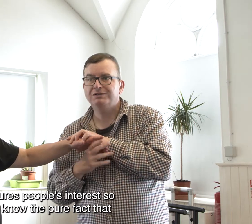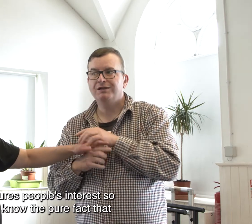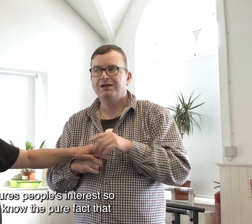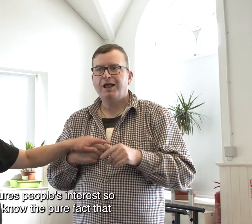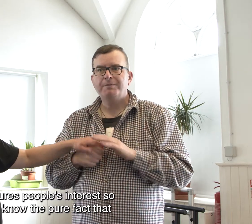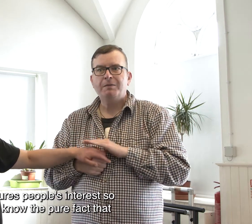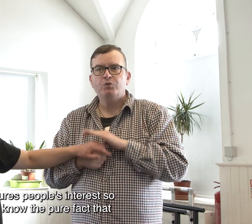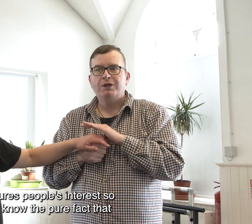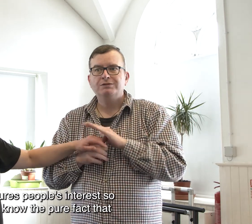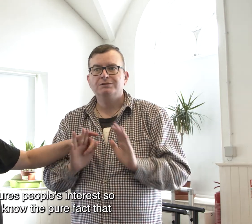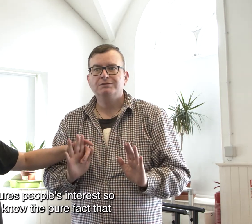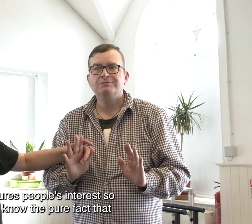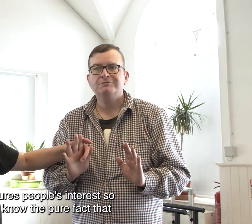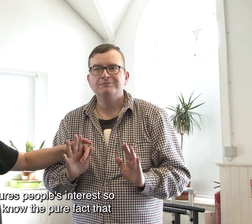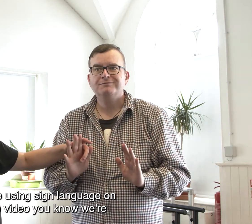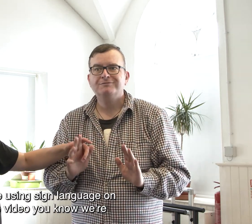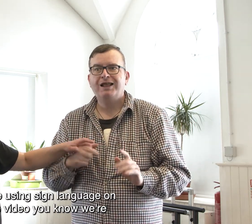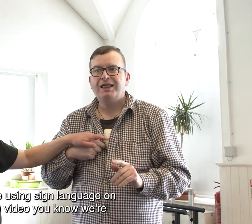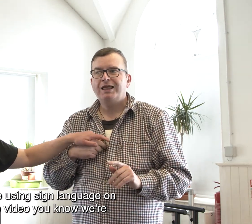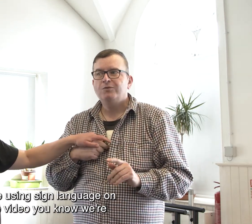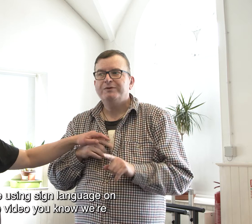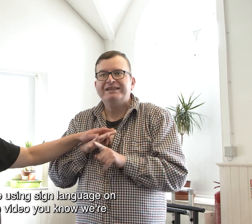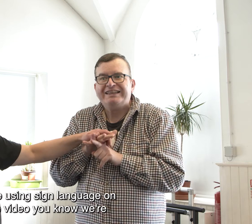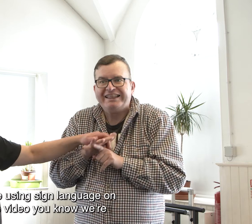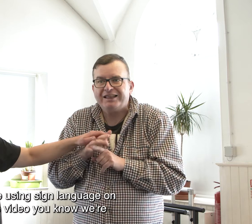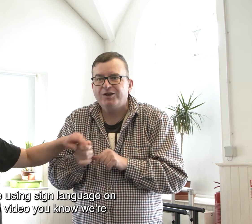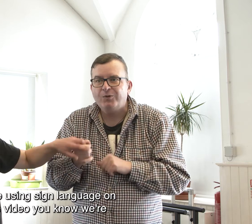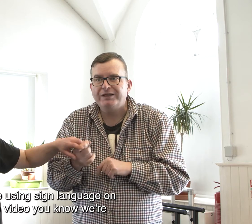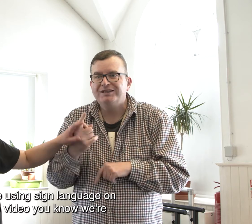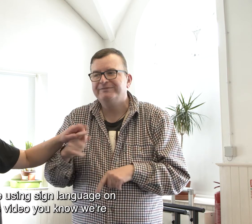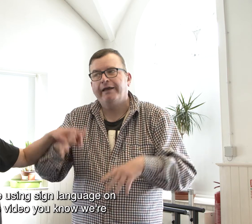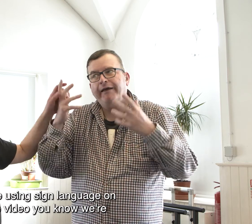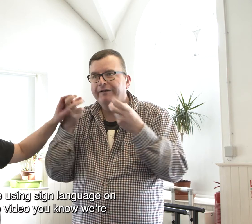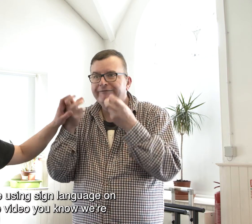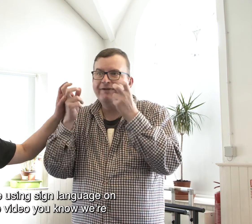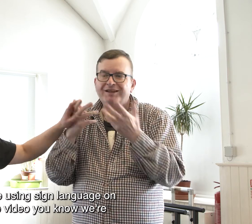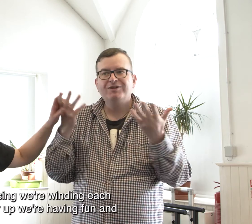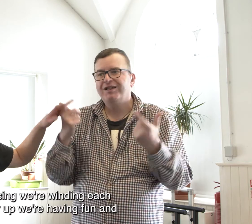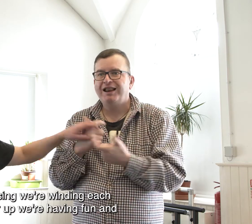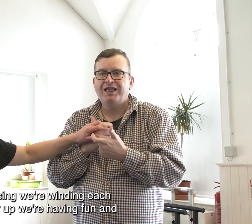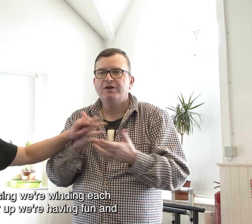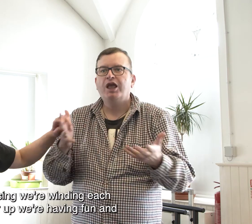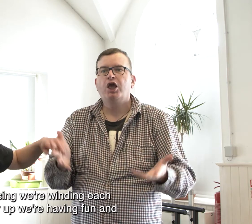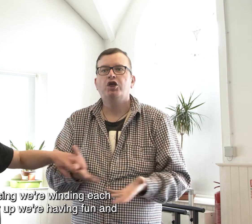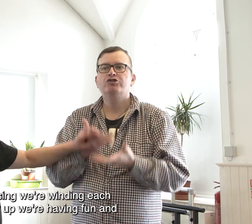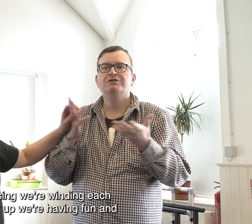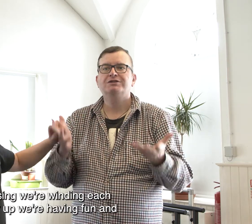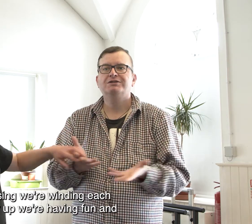So, you know, the pure fact that we're using sign language on the video, you know, we're teasing, we're winding each other up, we're having fun, and it's